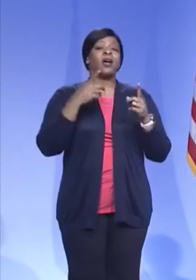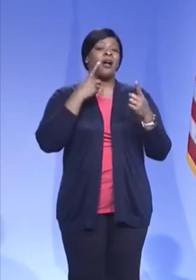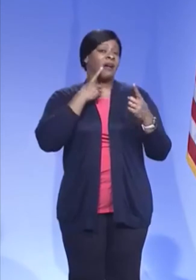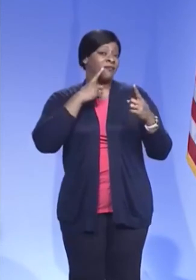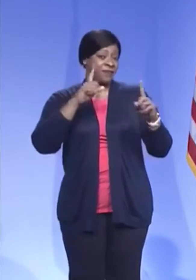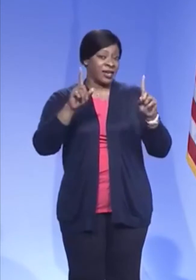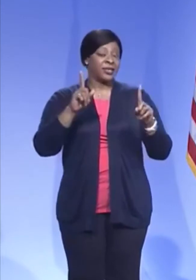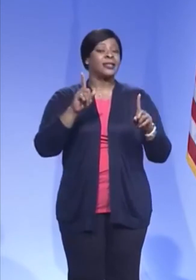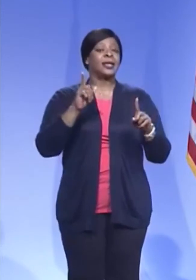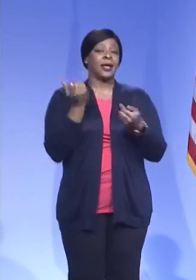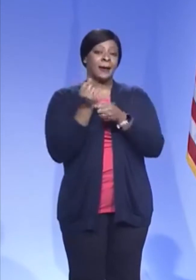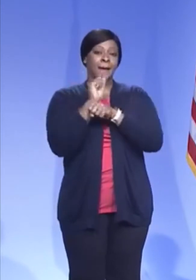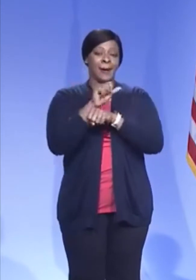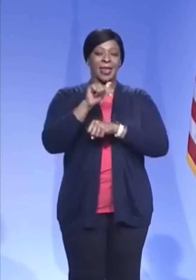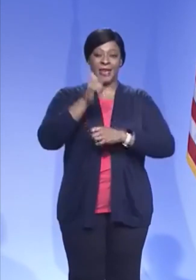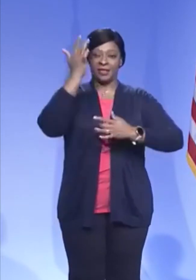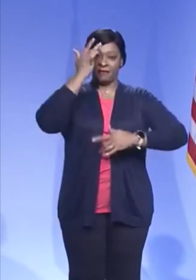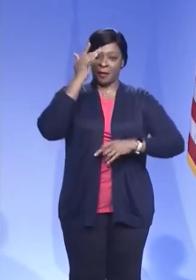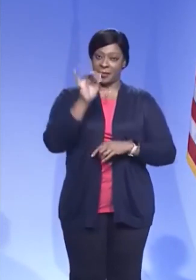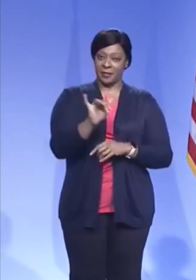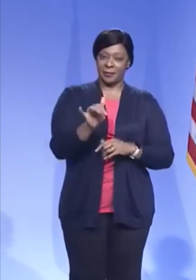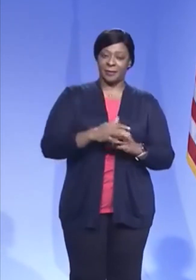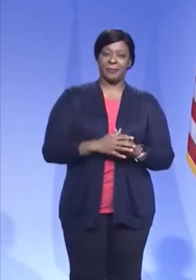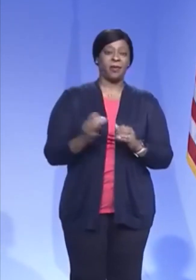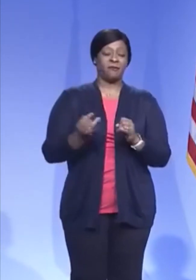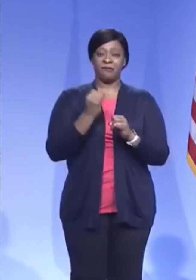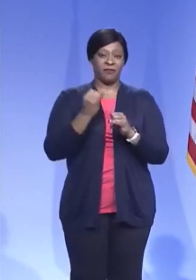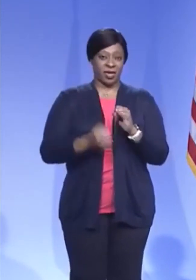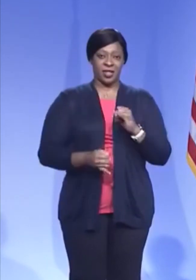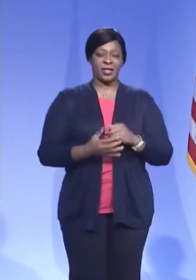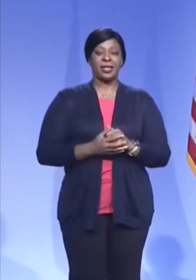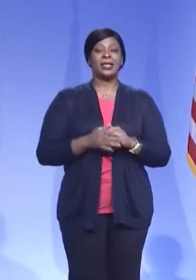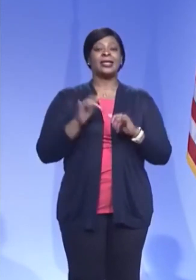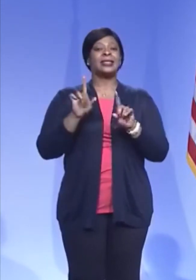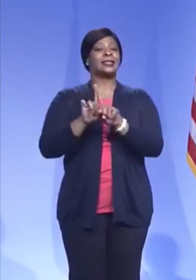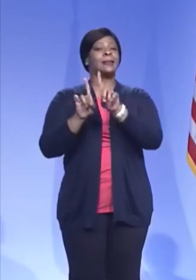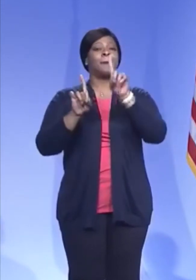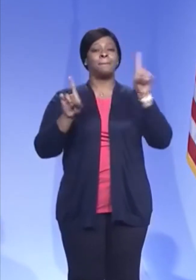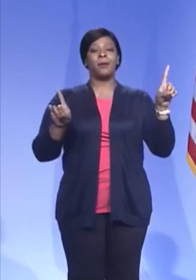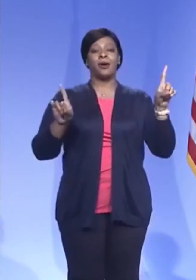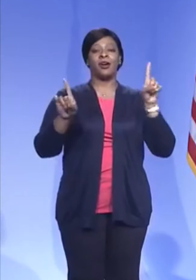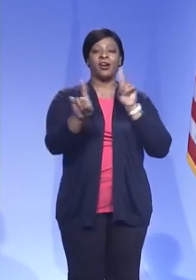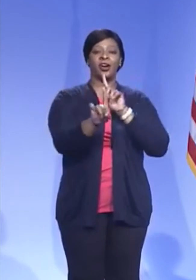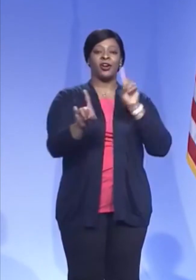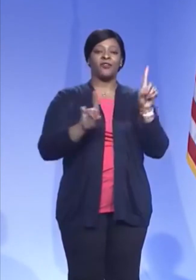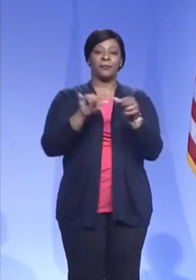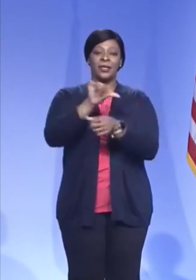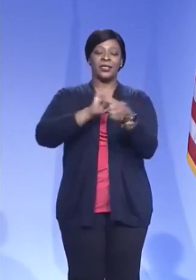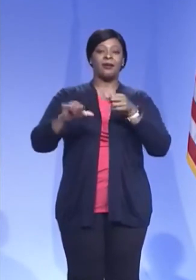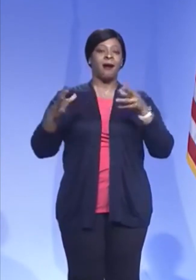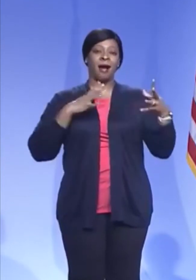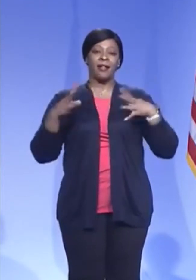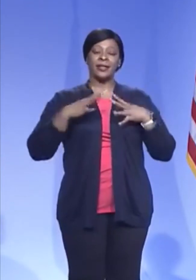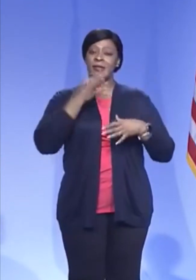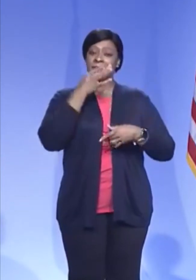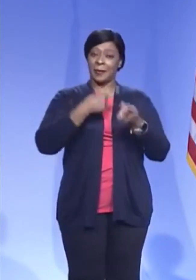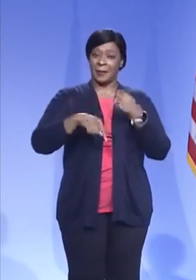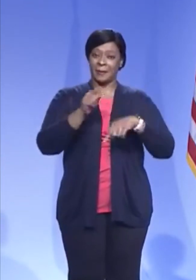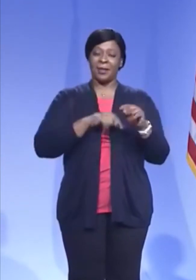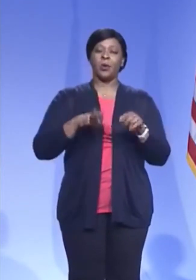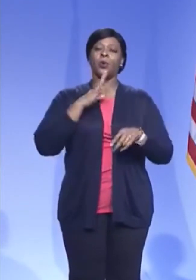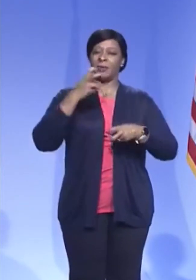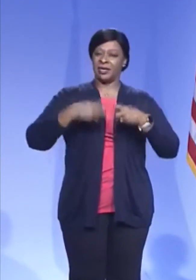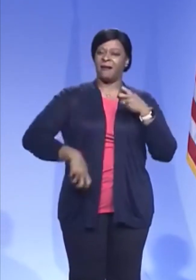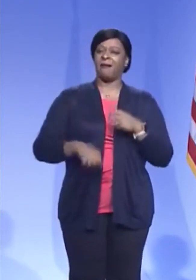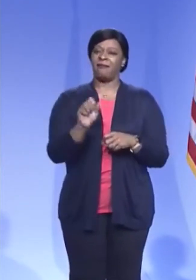effective at combating this virus. And finally, stay apart from each other. With the holidays coming up, it's going to be very